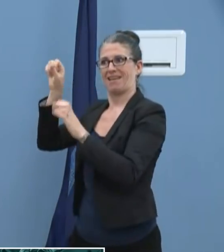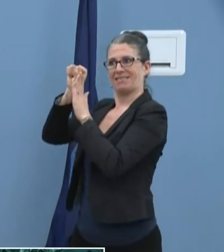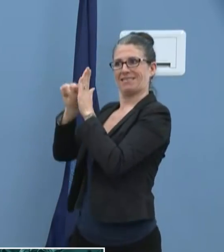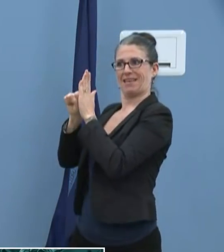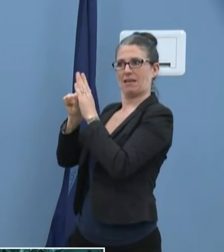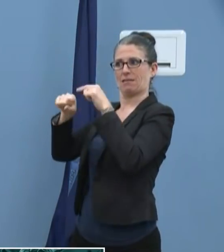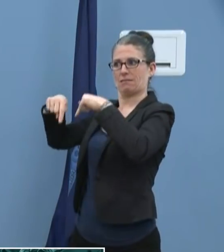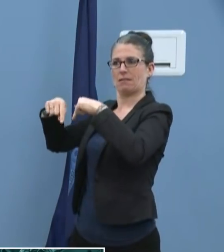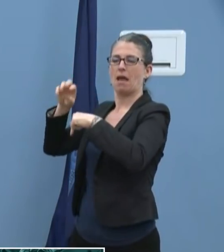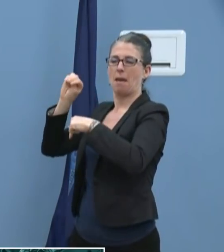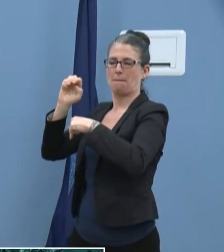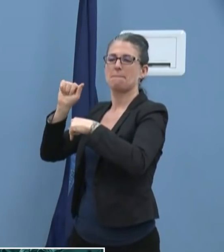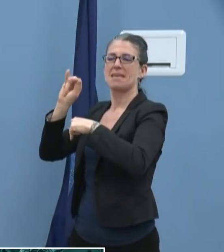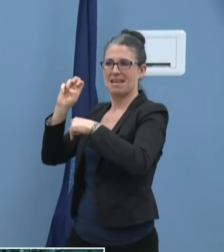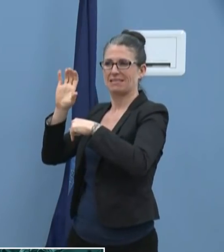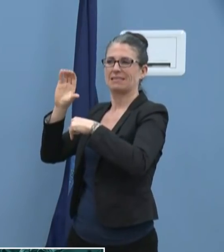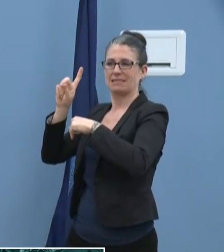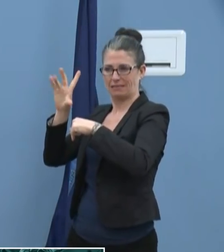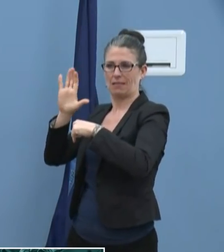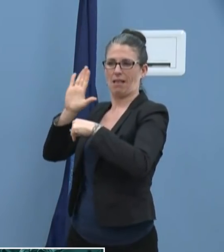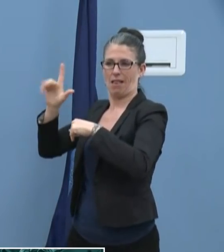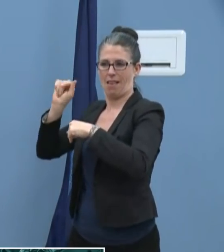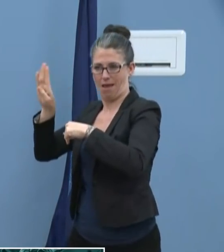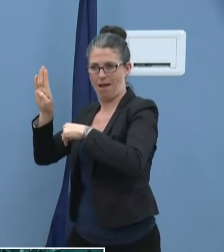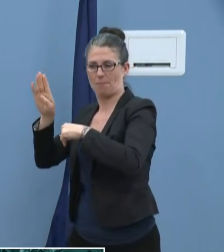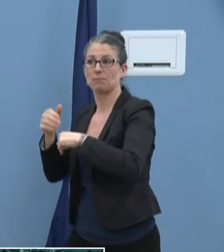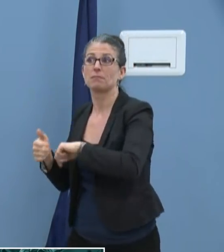positives and are awaiting confirmation.